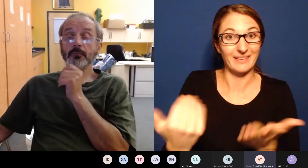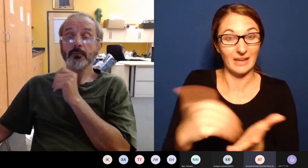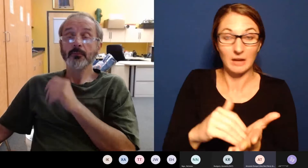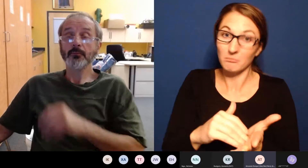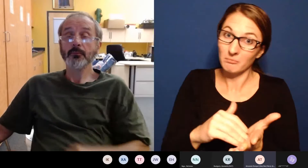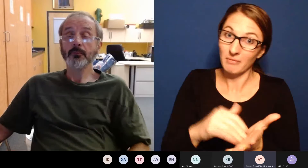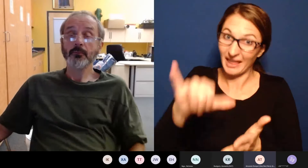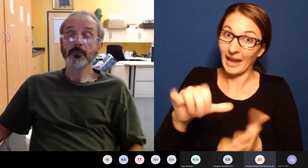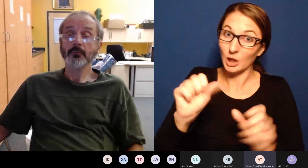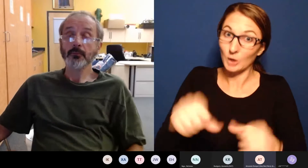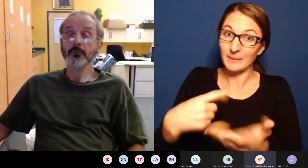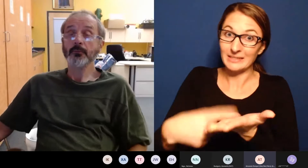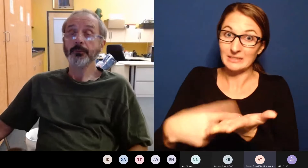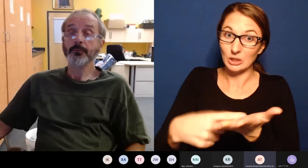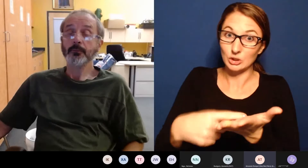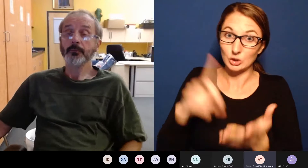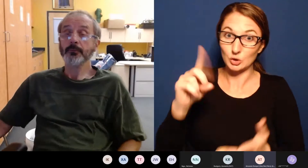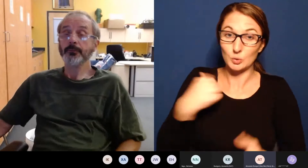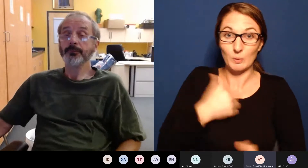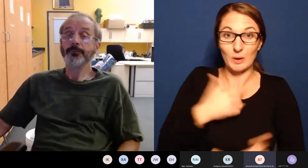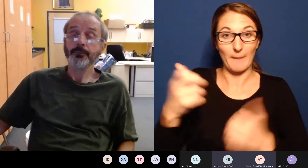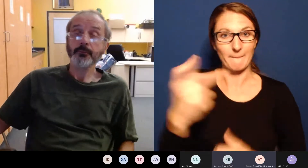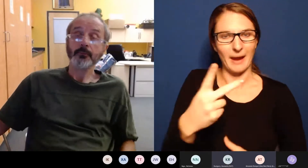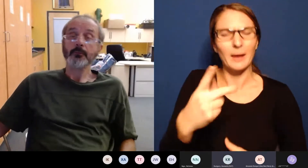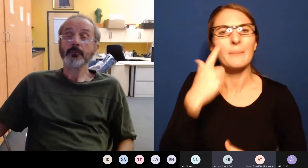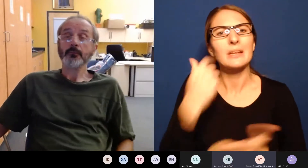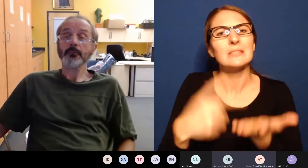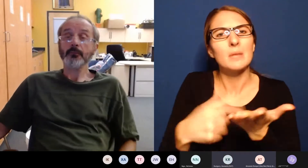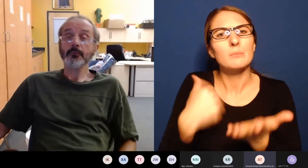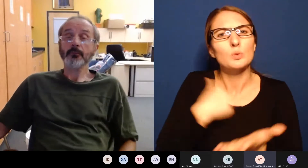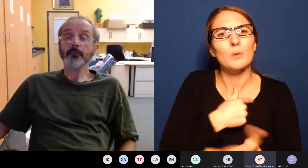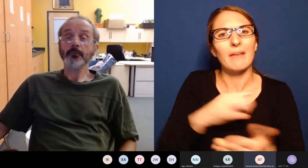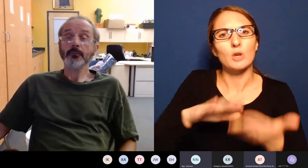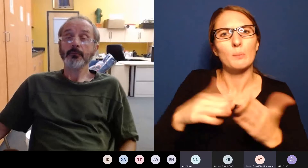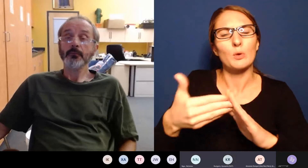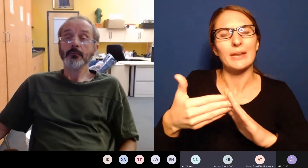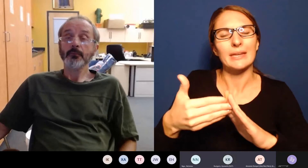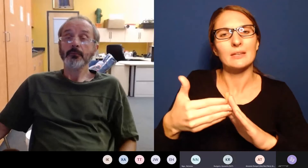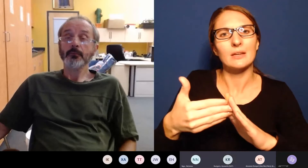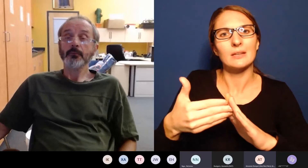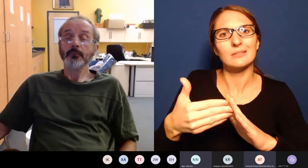be a discussion. Sometimes we've had community speakers or open forums,